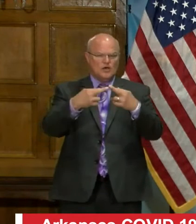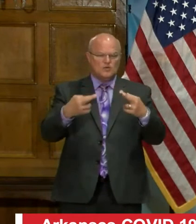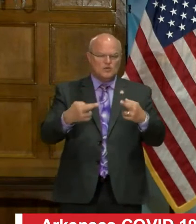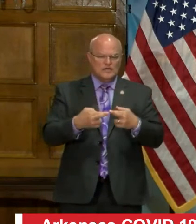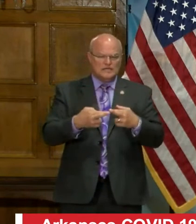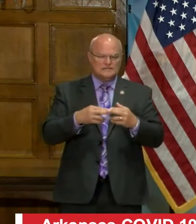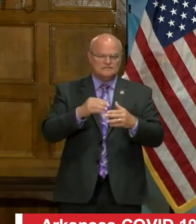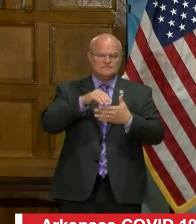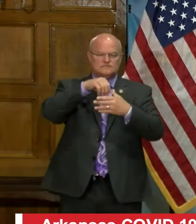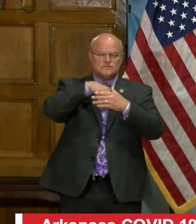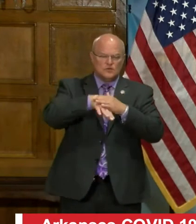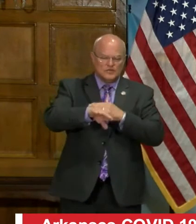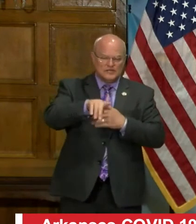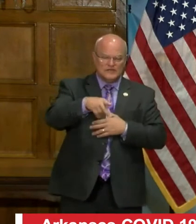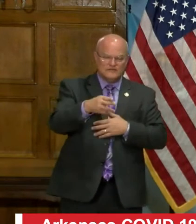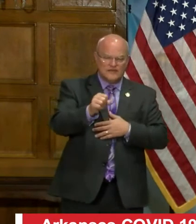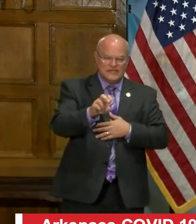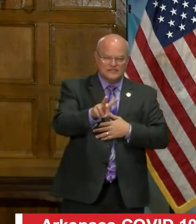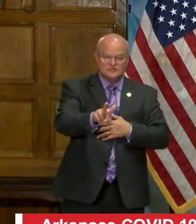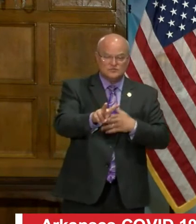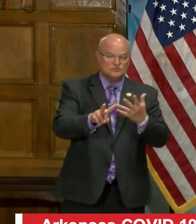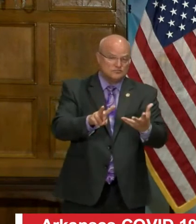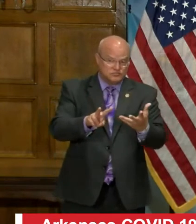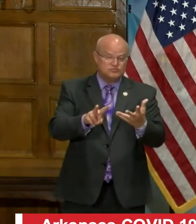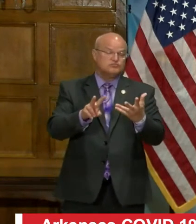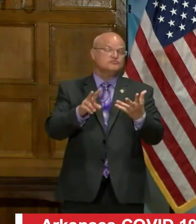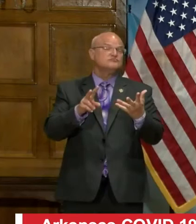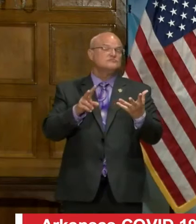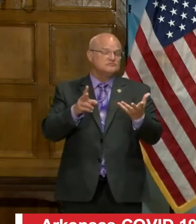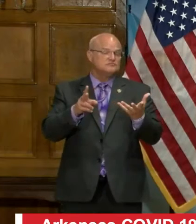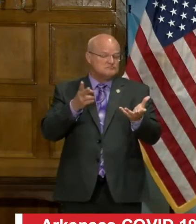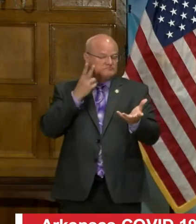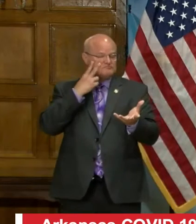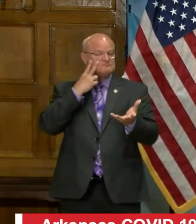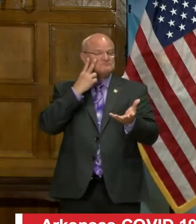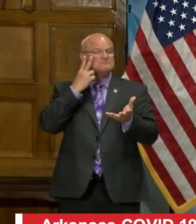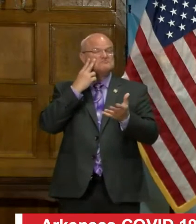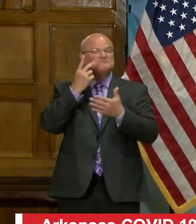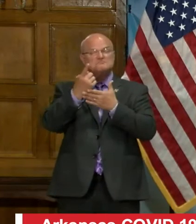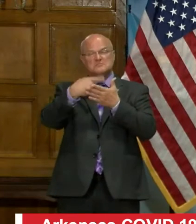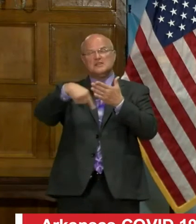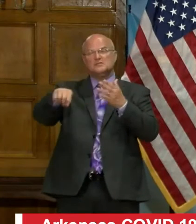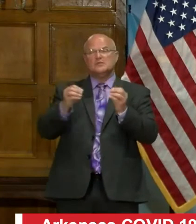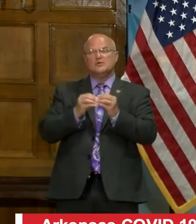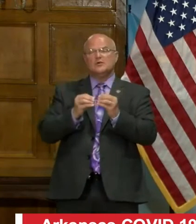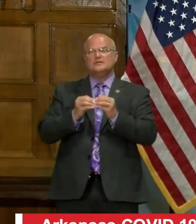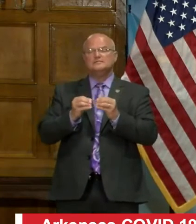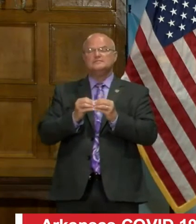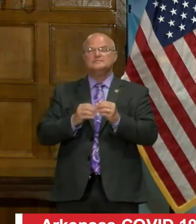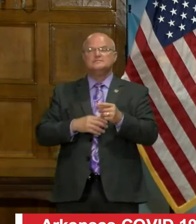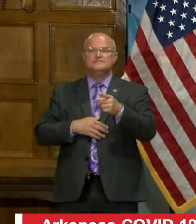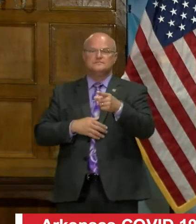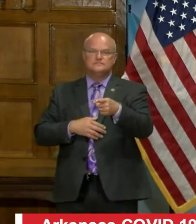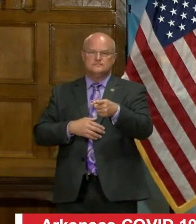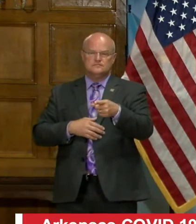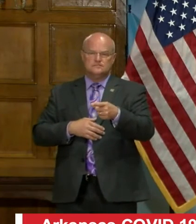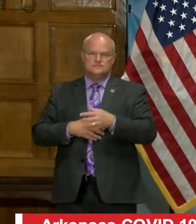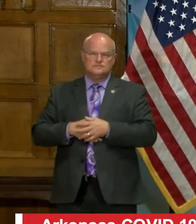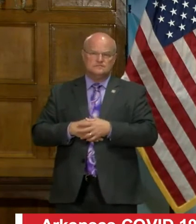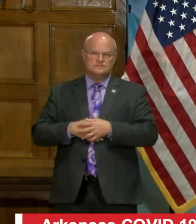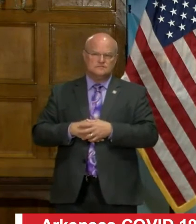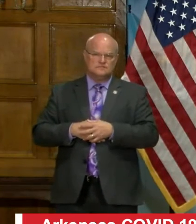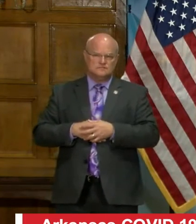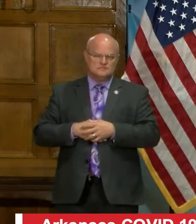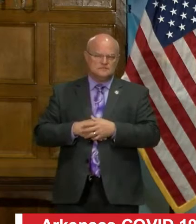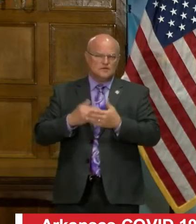region to go to phase 2? So we'll be talking about that more next week. Yes, ma'am. Governor, are any